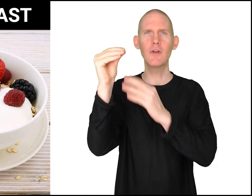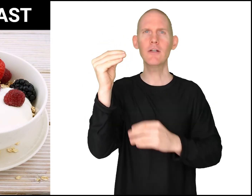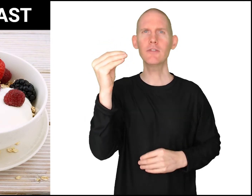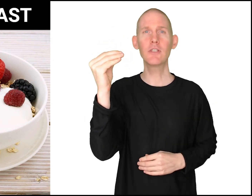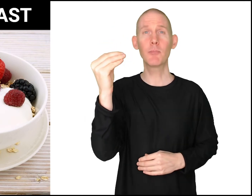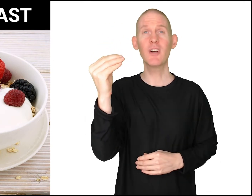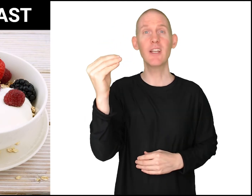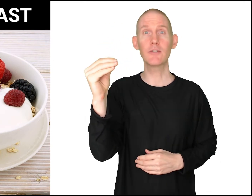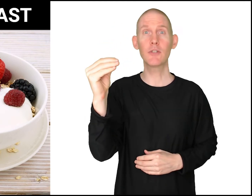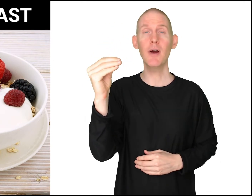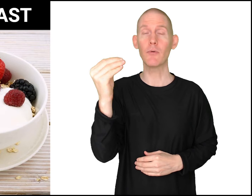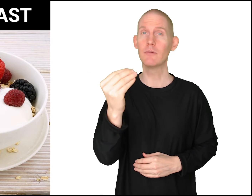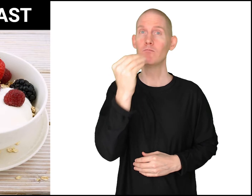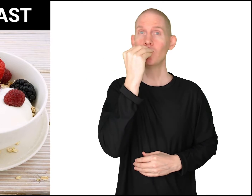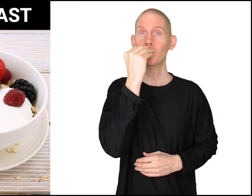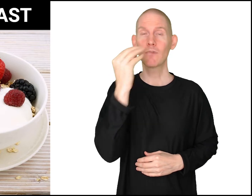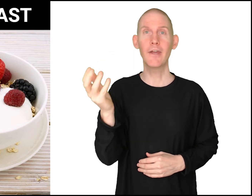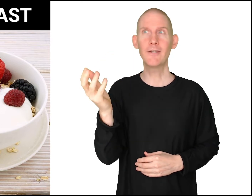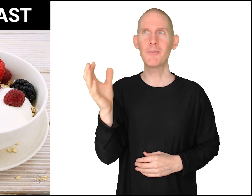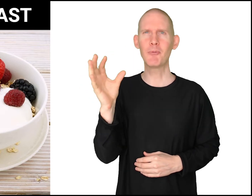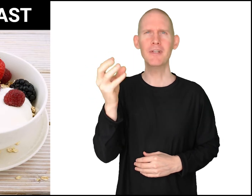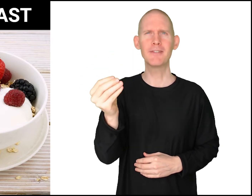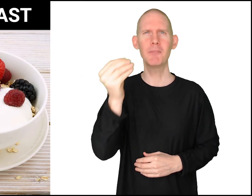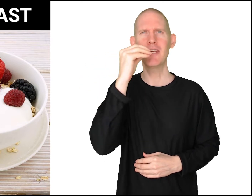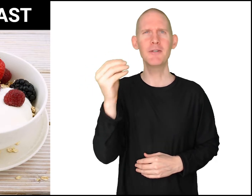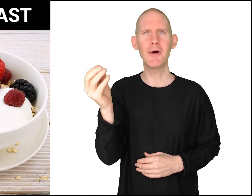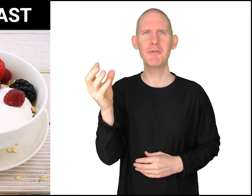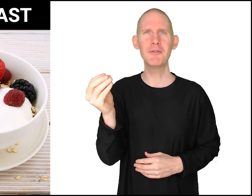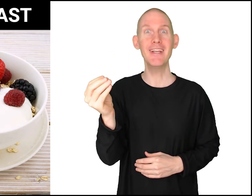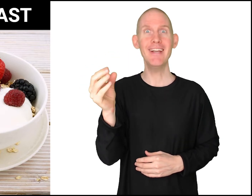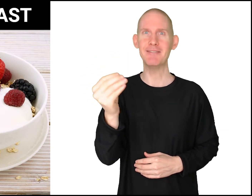fingers and just put it against your mouth. Like you're putting something in your mouth and you're eating.